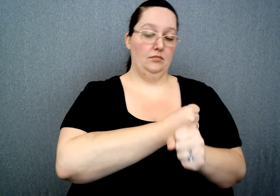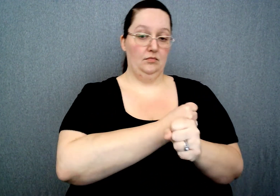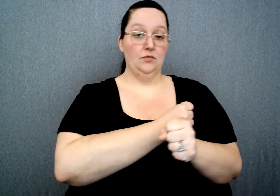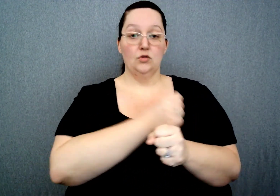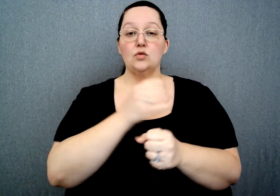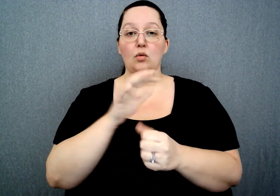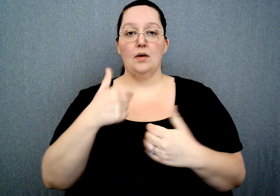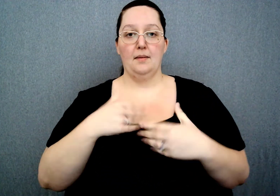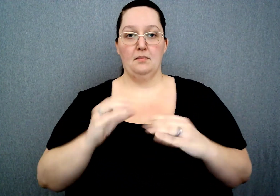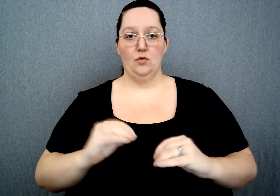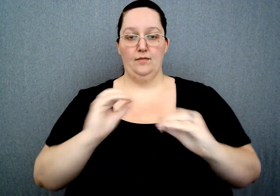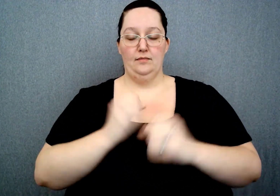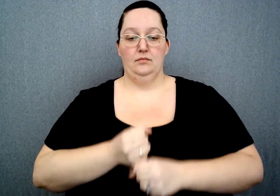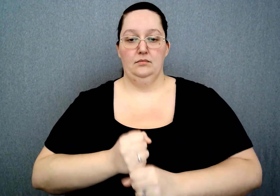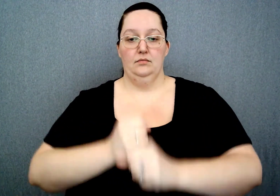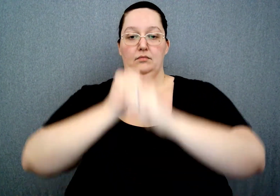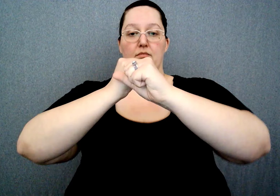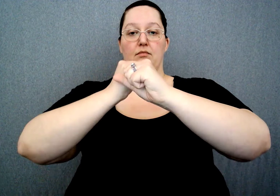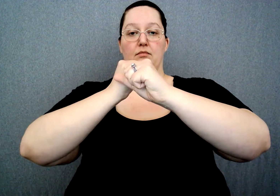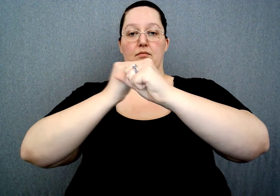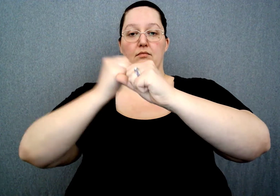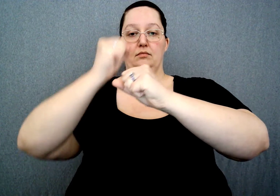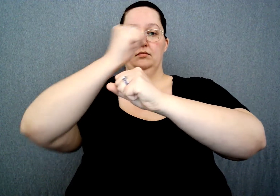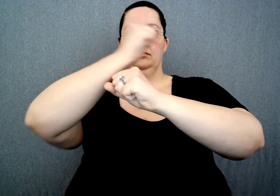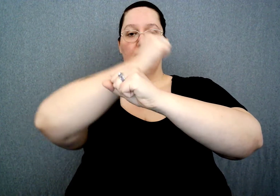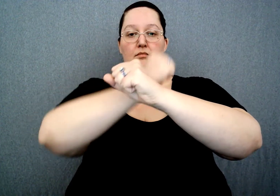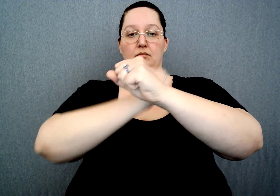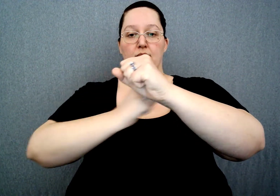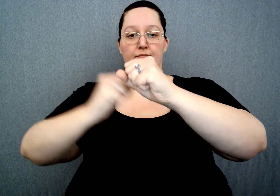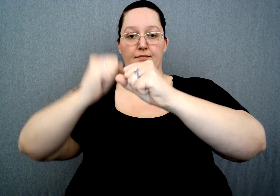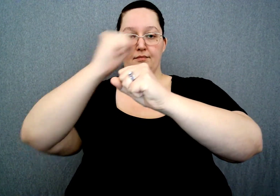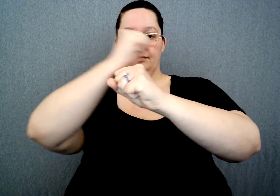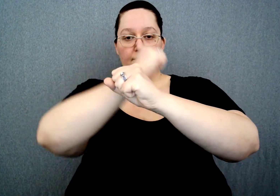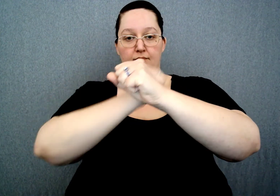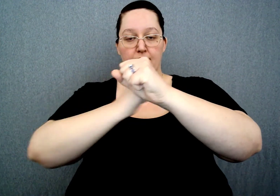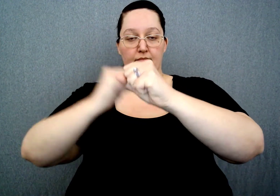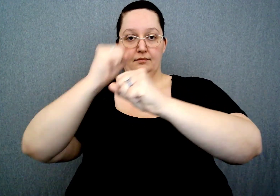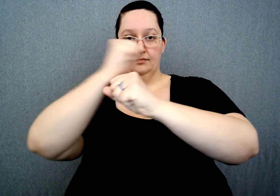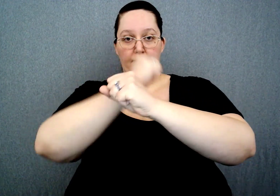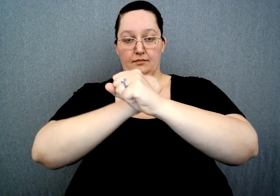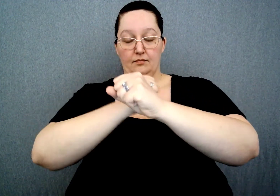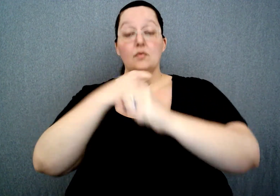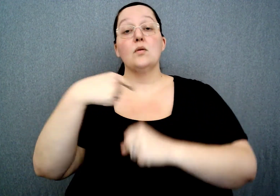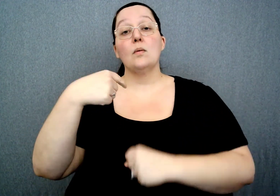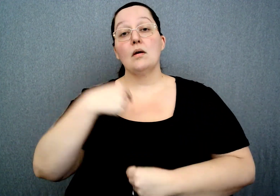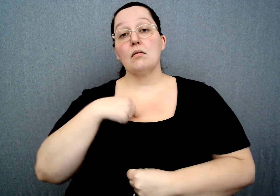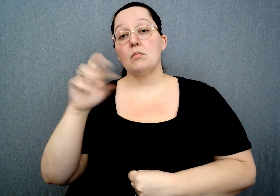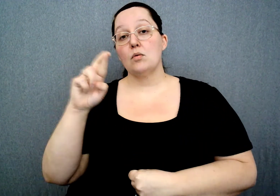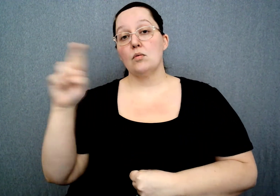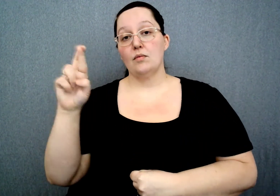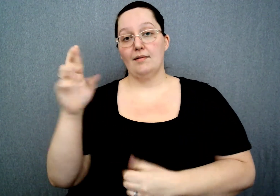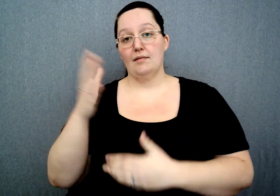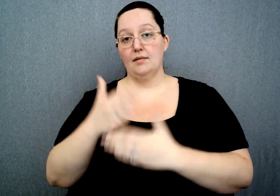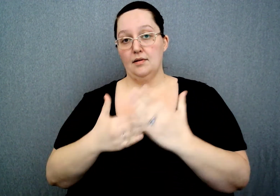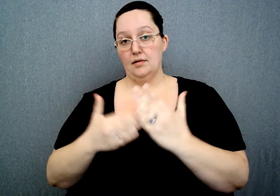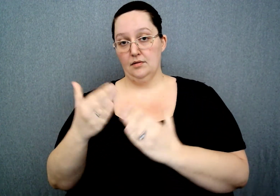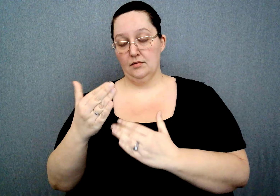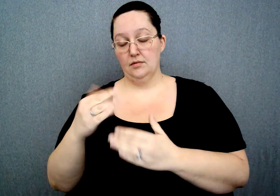around away and then coming back. All right, I'll show you from this perspective. Coffee. I'm right-handed, like I